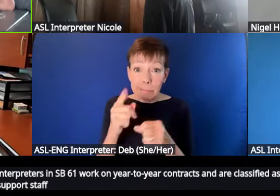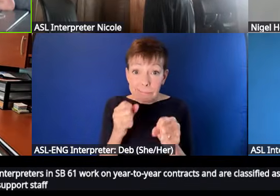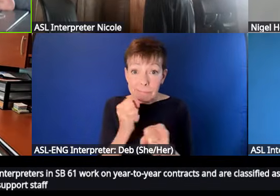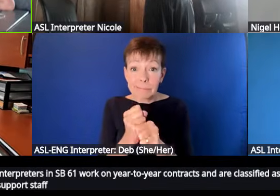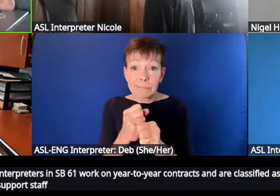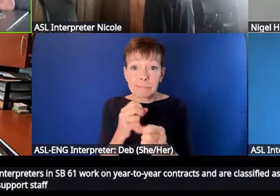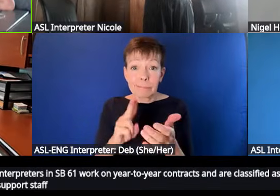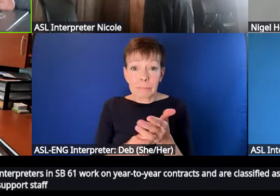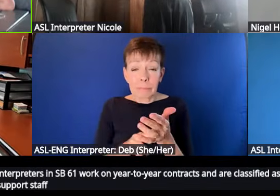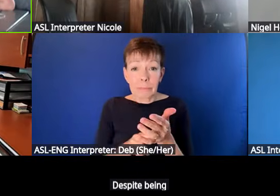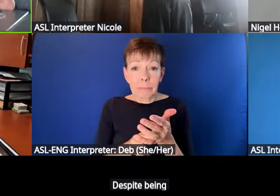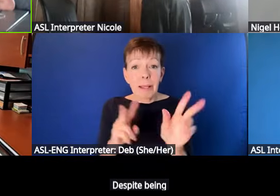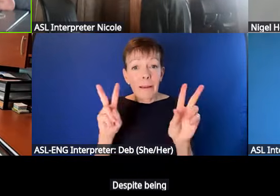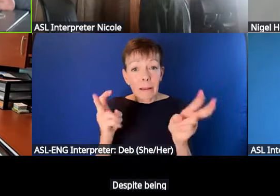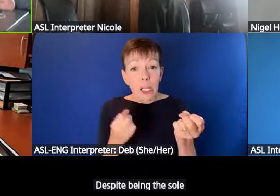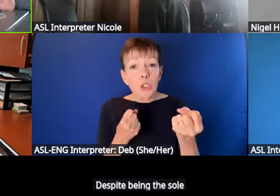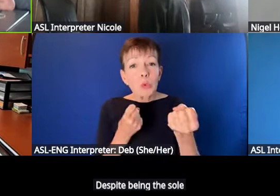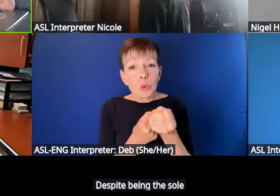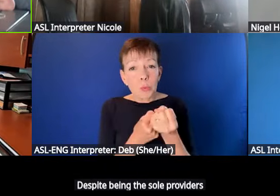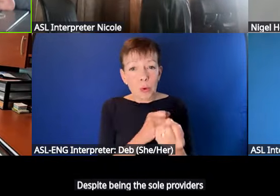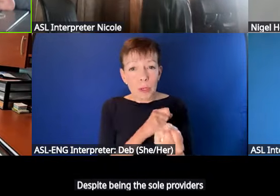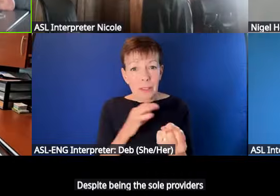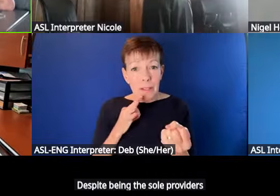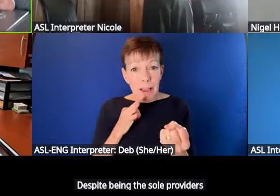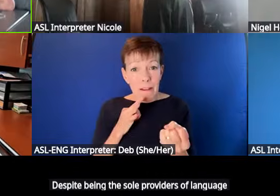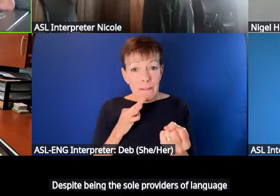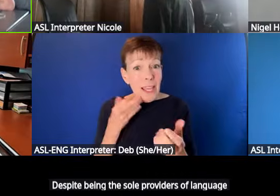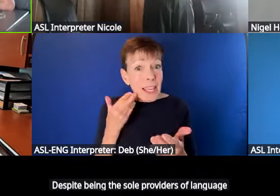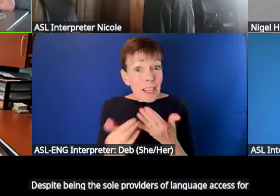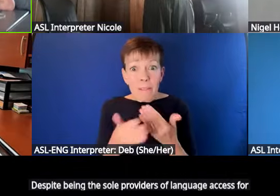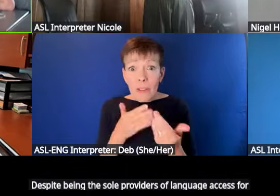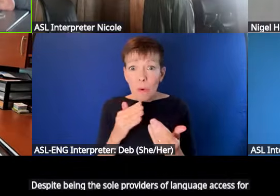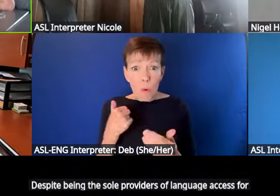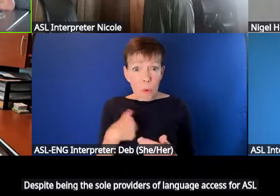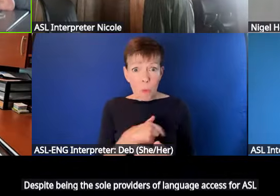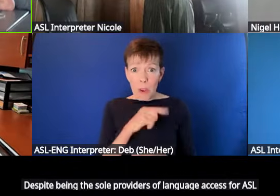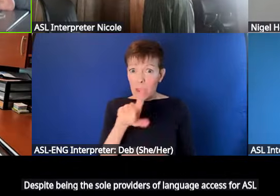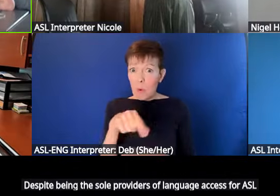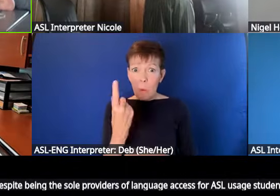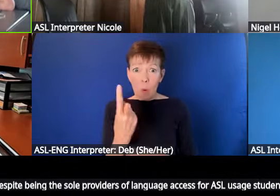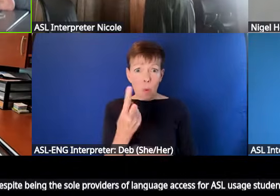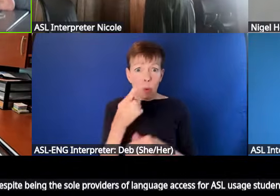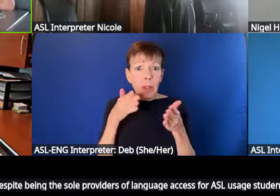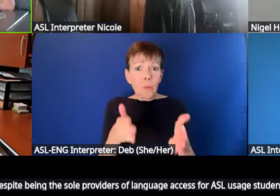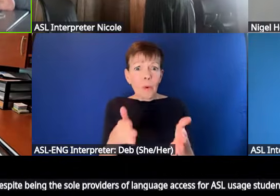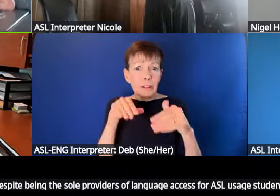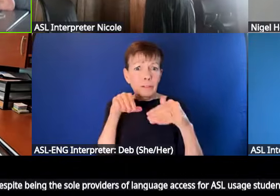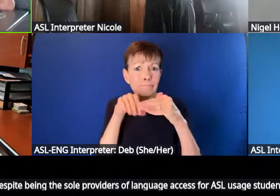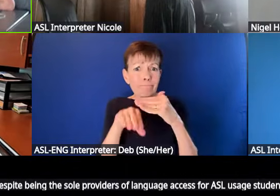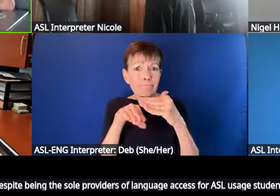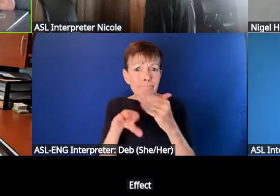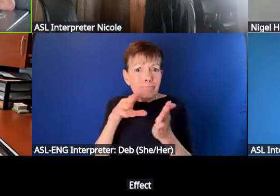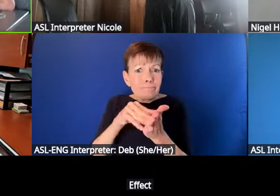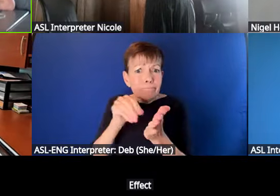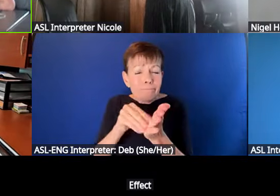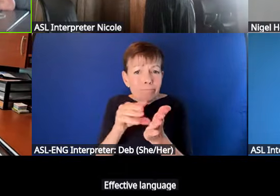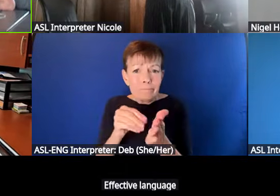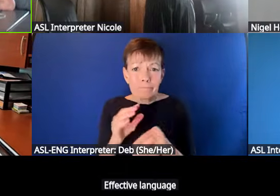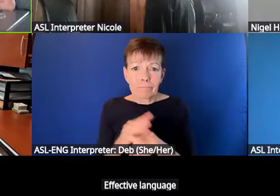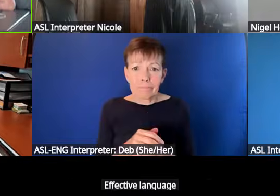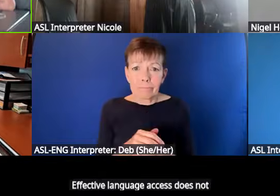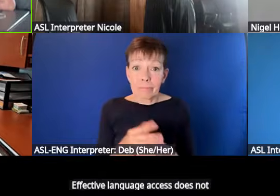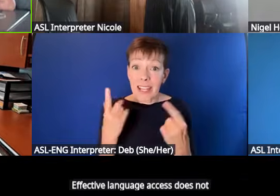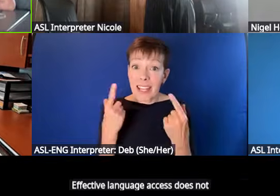despite being the sole providers of language access for ASL user students. Effective language access does not happen